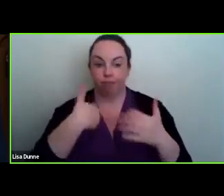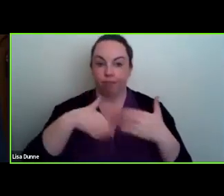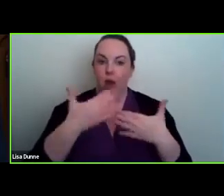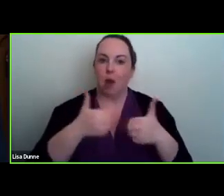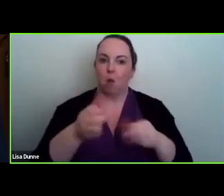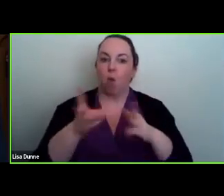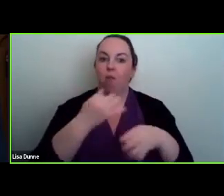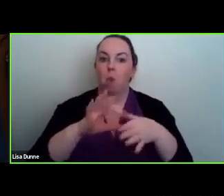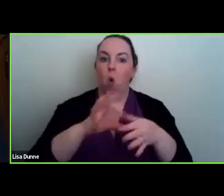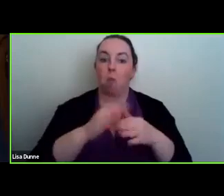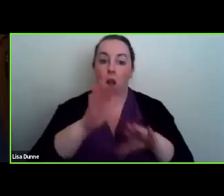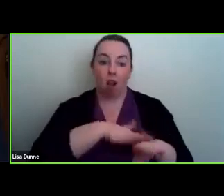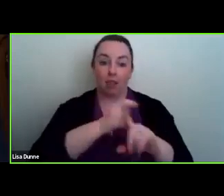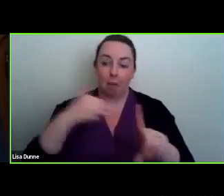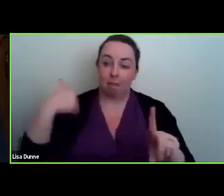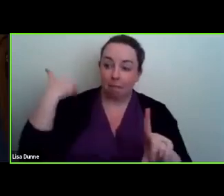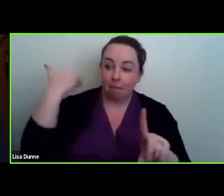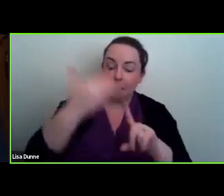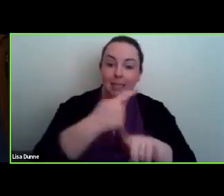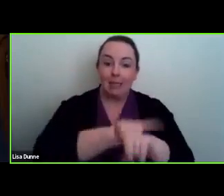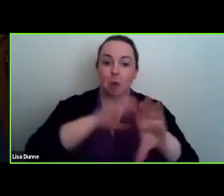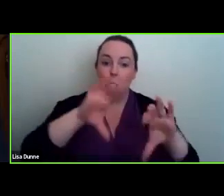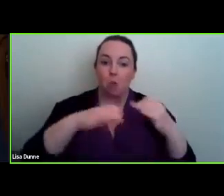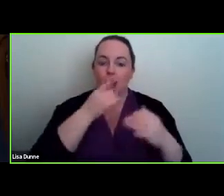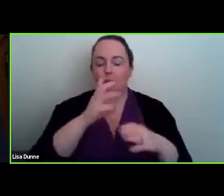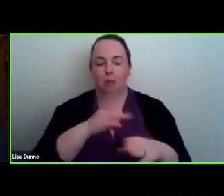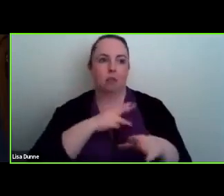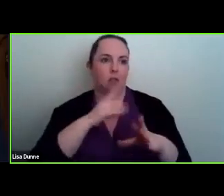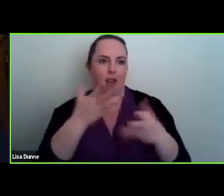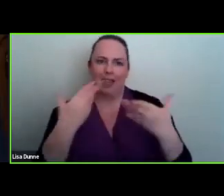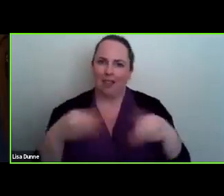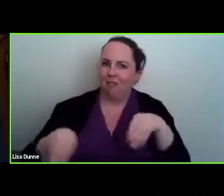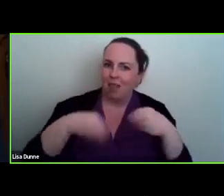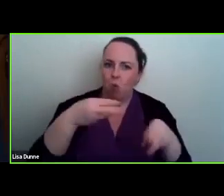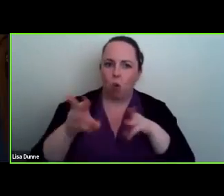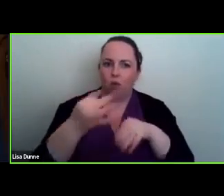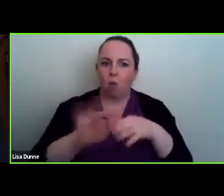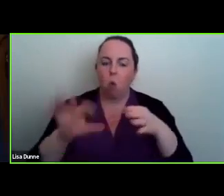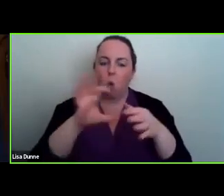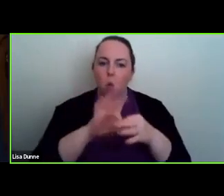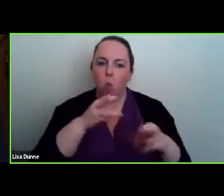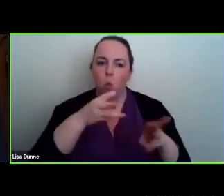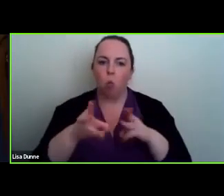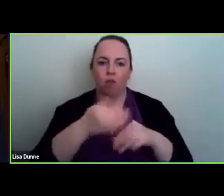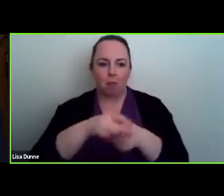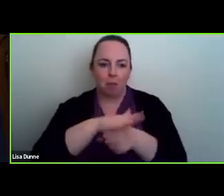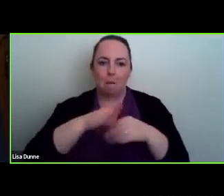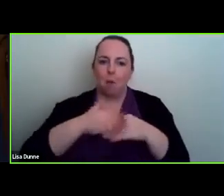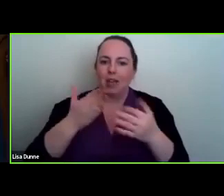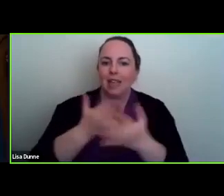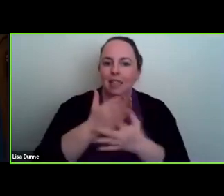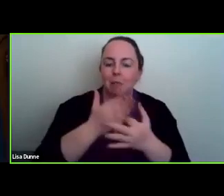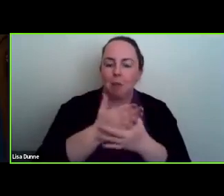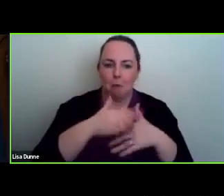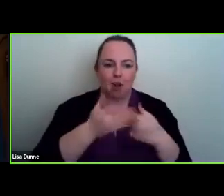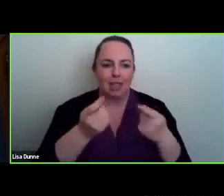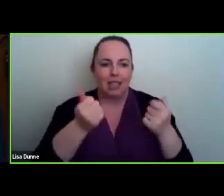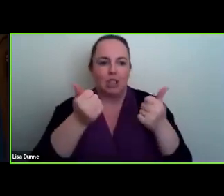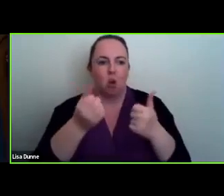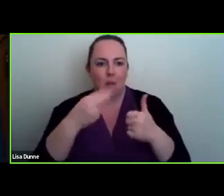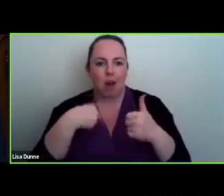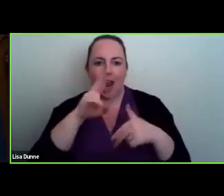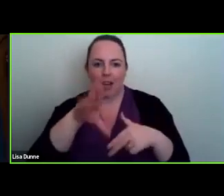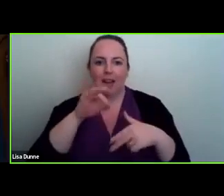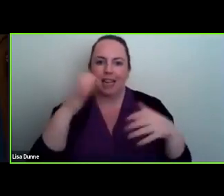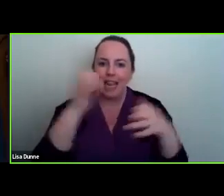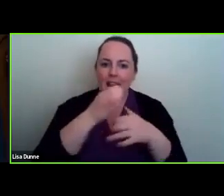disabled community have requested the flexibility in this notion of work in order to be able to work from spaces that are more accessible or in a way in which they can receive care or the